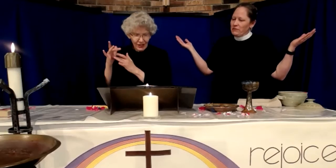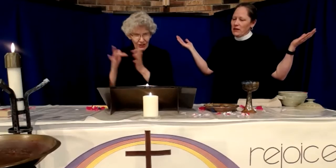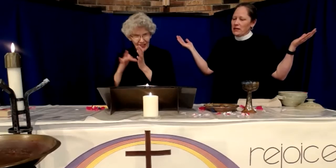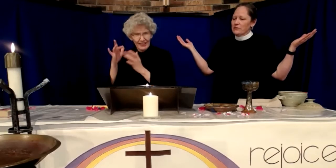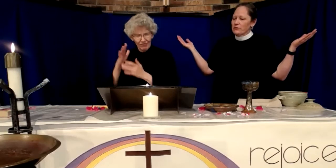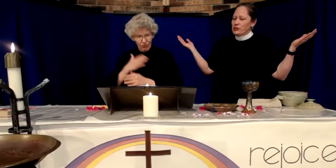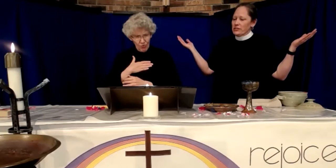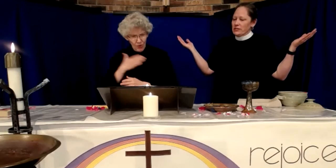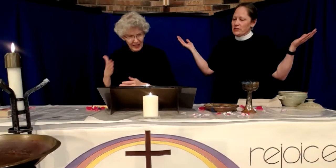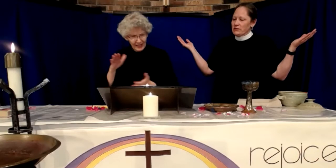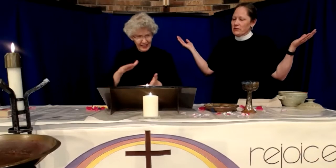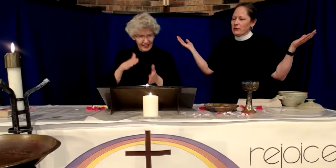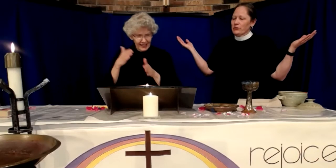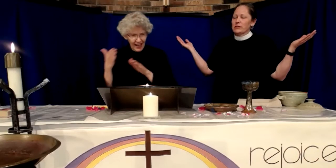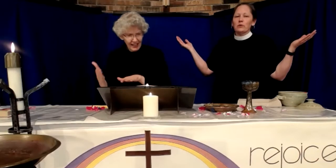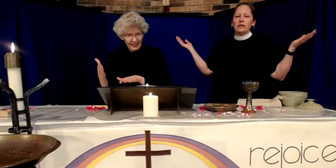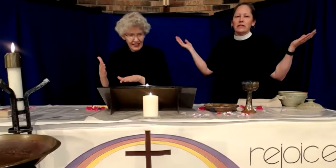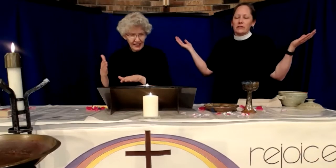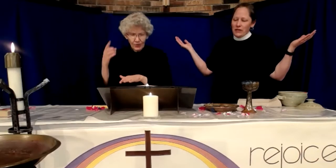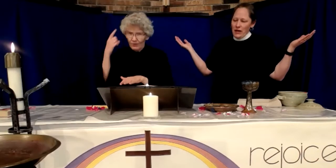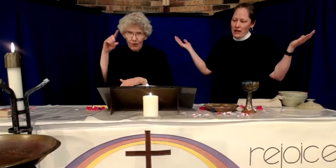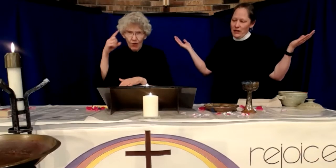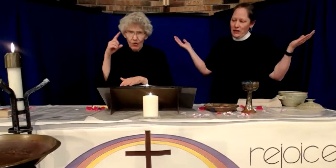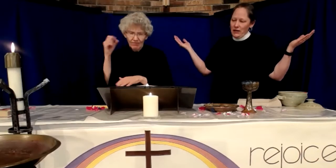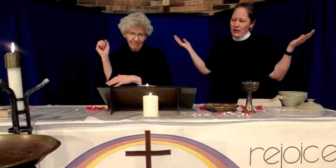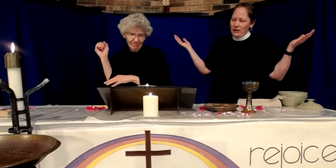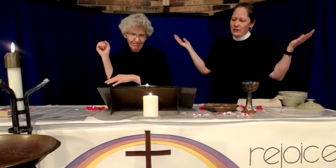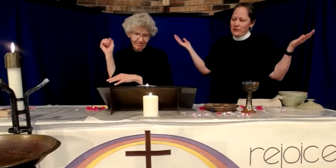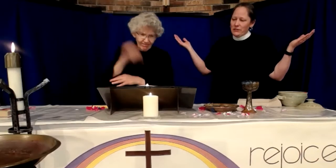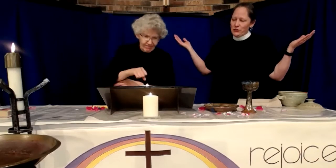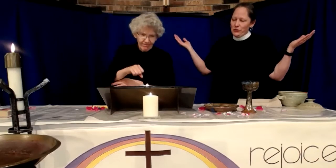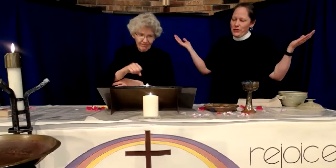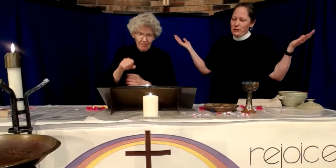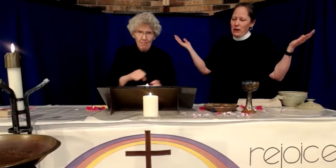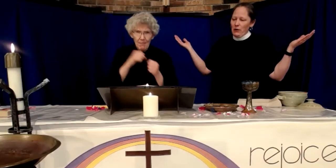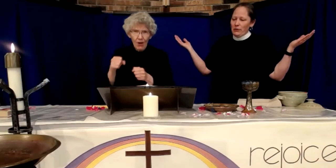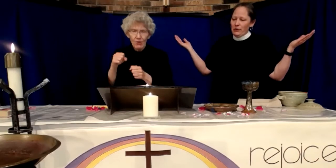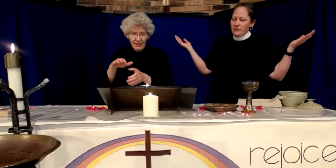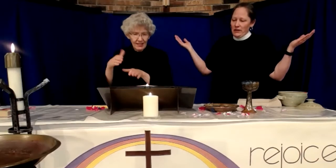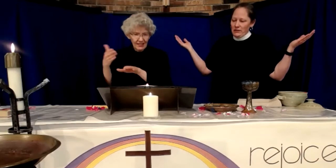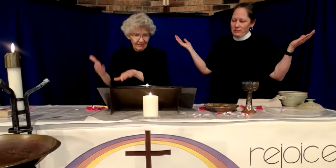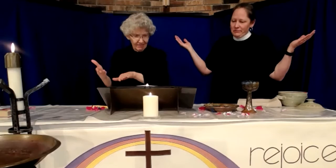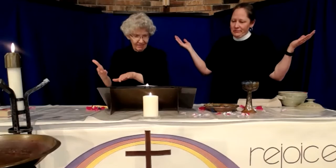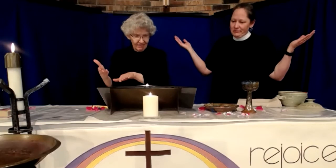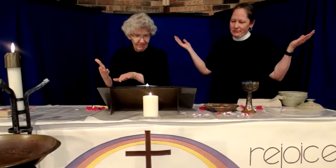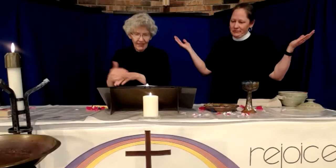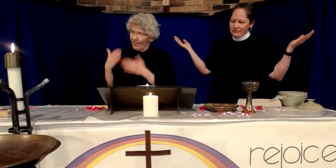We give thanks for Jesus, who is willing to die to destroy the power of death.